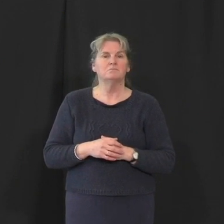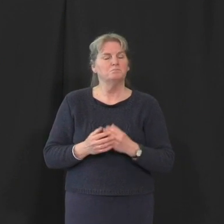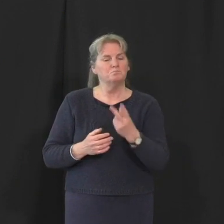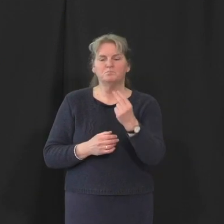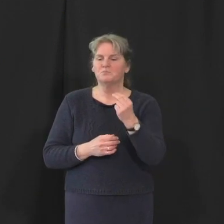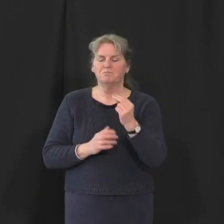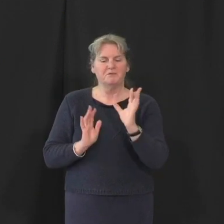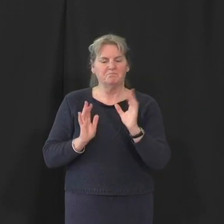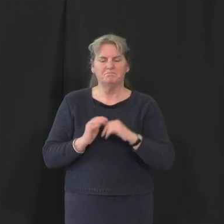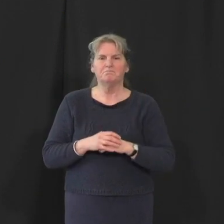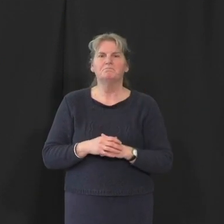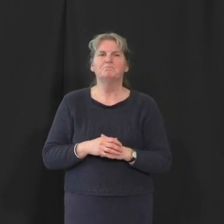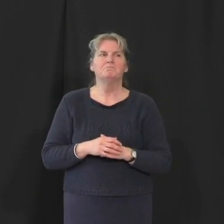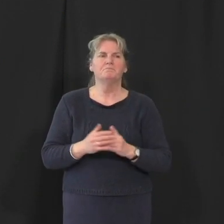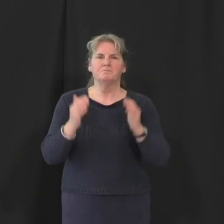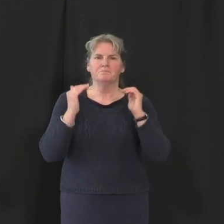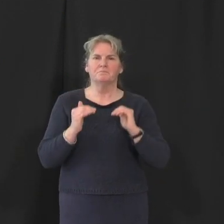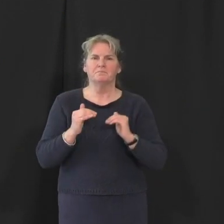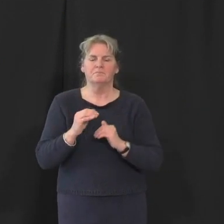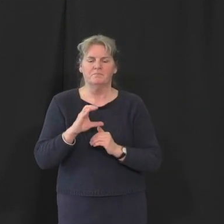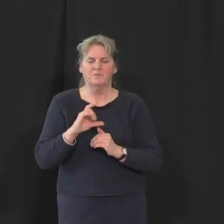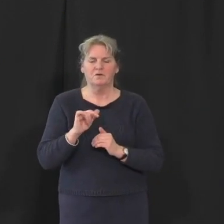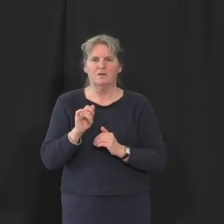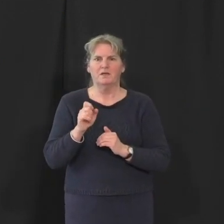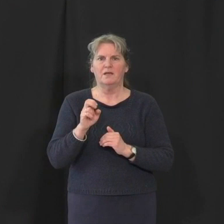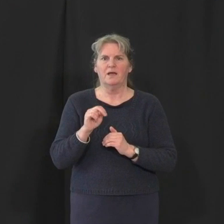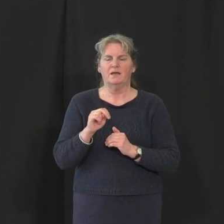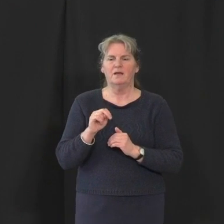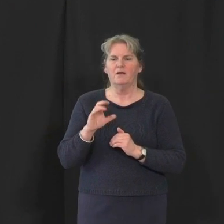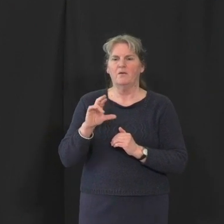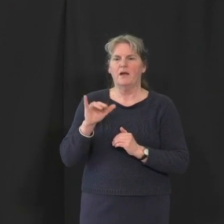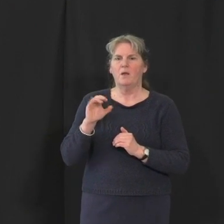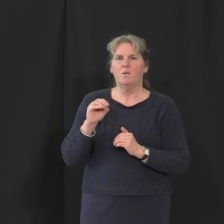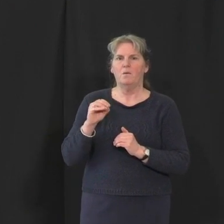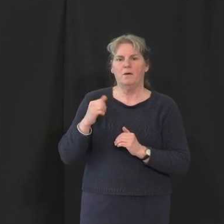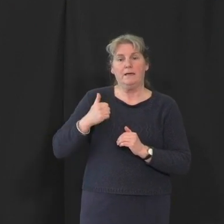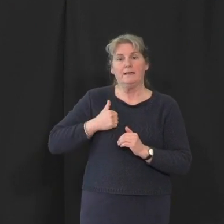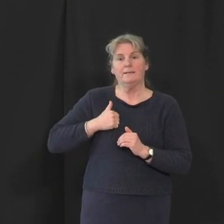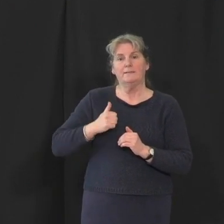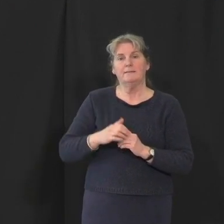No, thank you. Okay, we'll move to Claudiane, Radio-Canada.